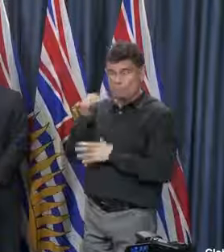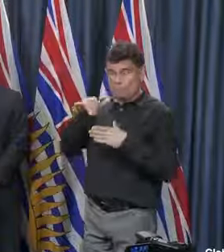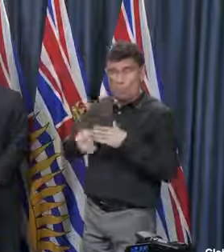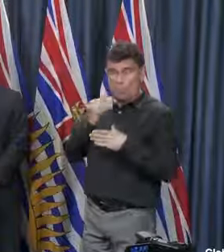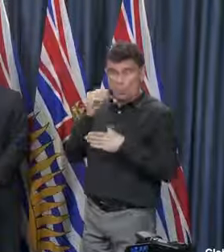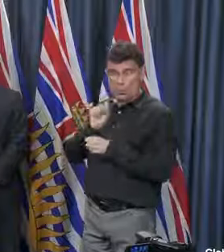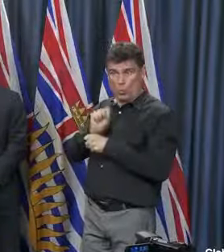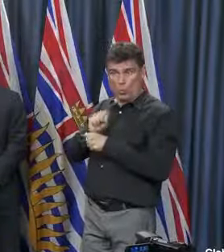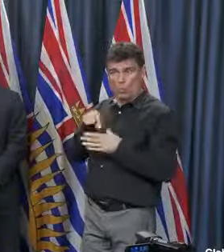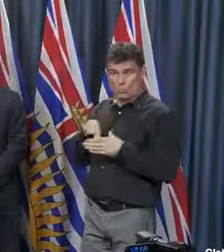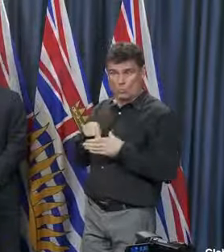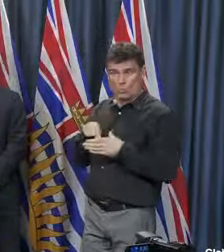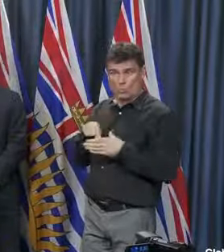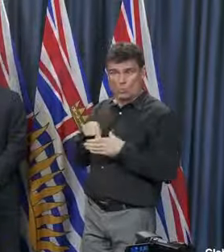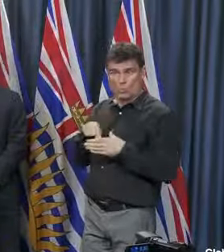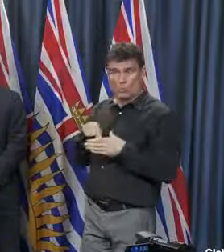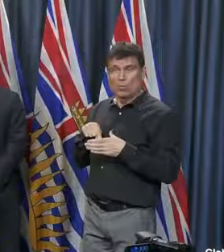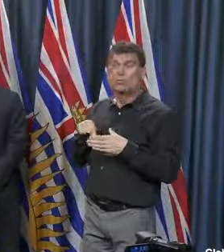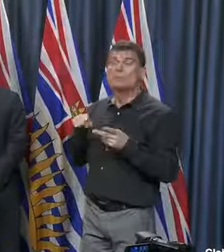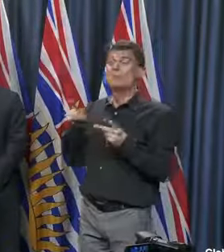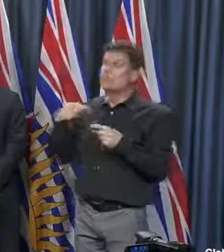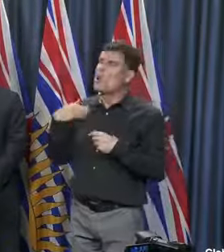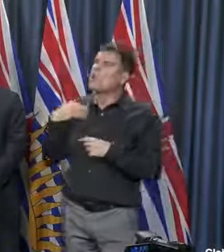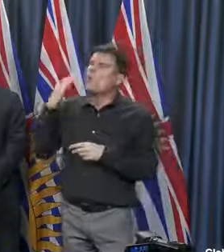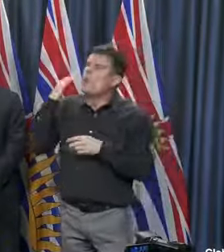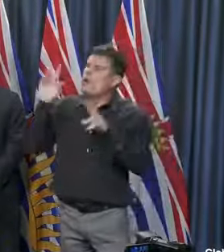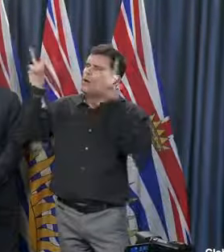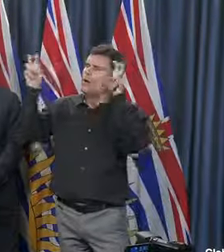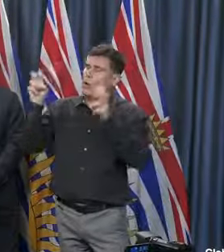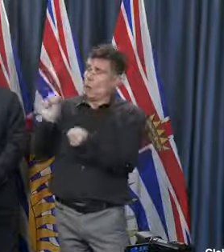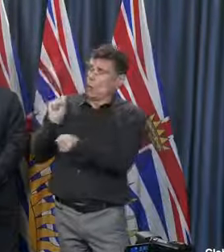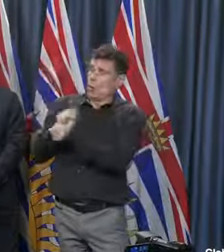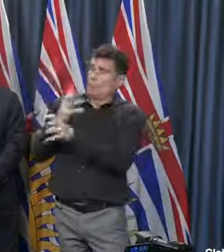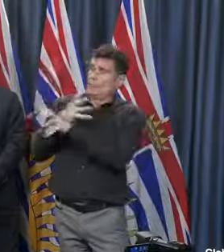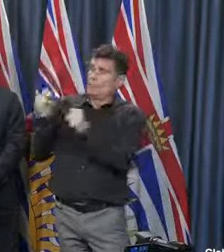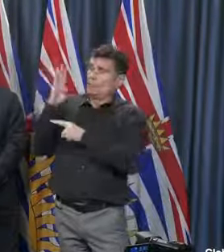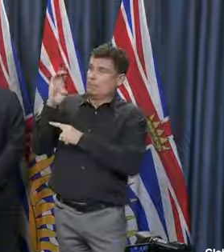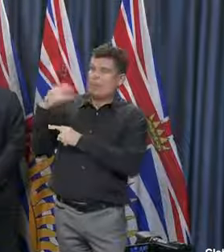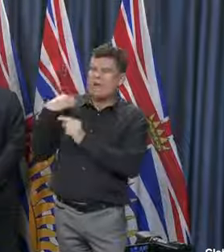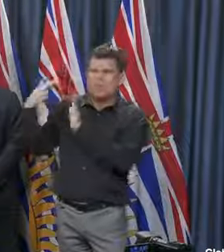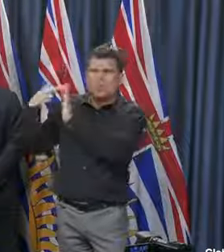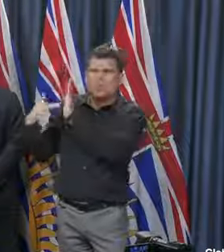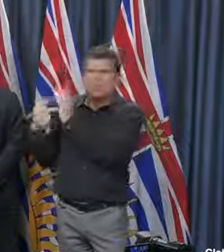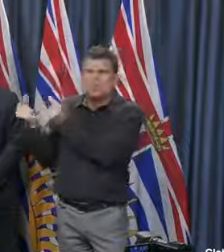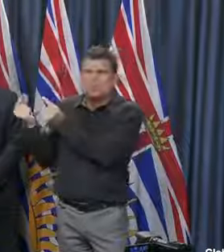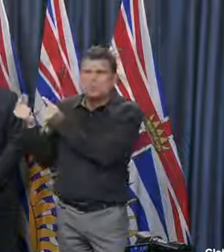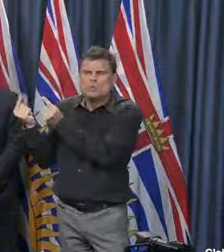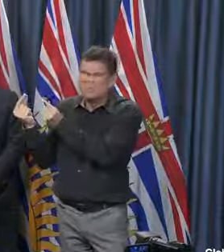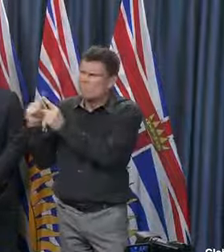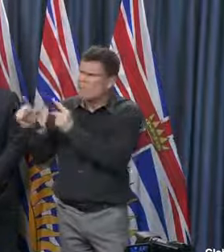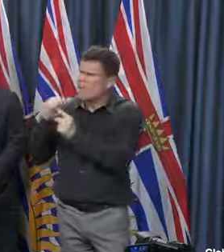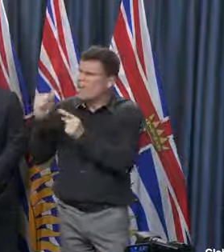requirements for employers that don't normally work at home. Will there be